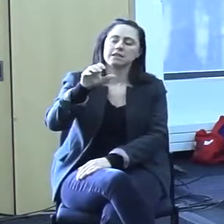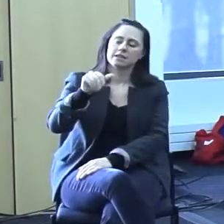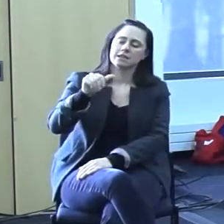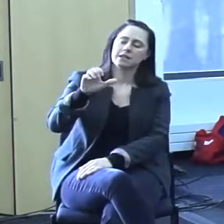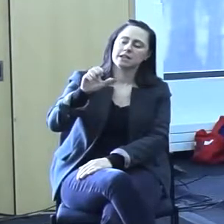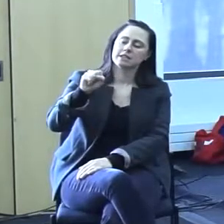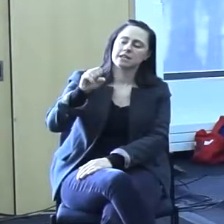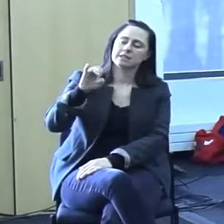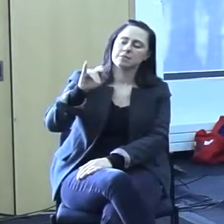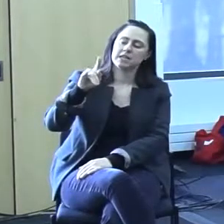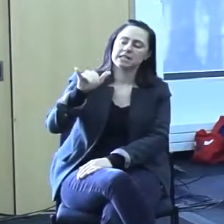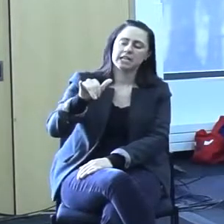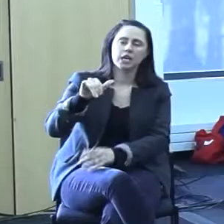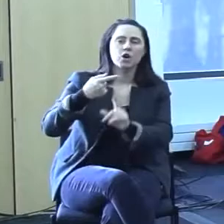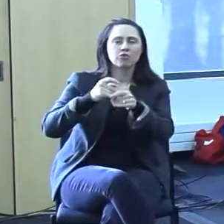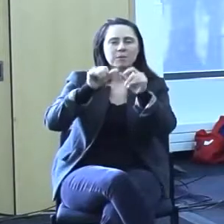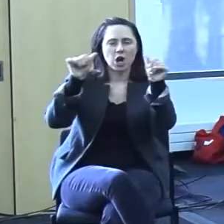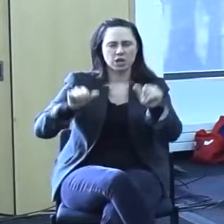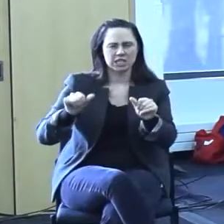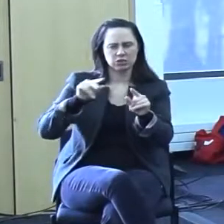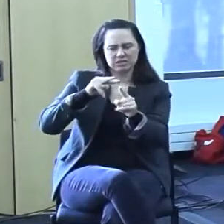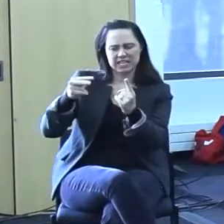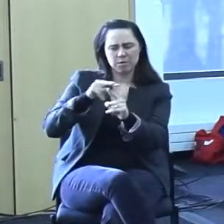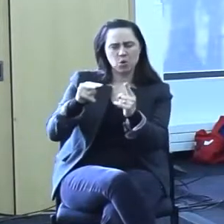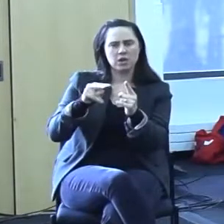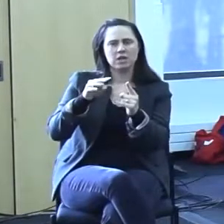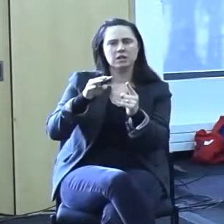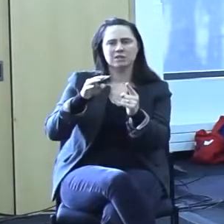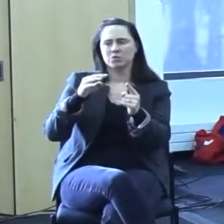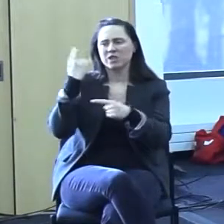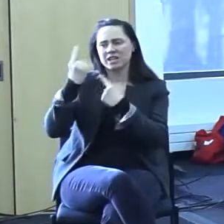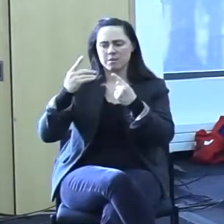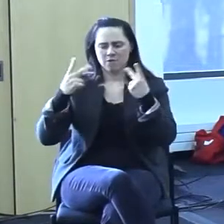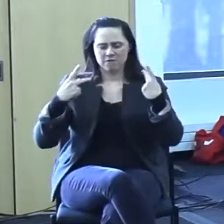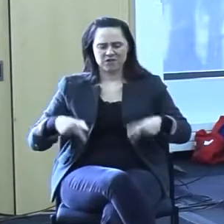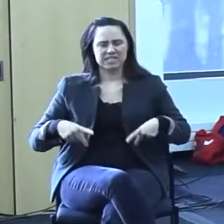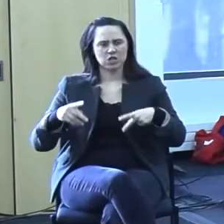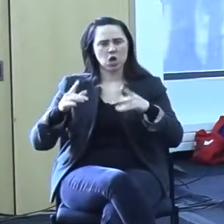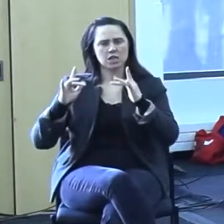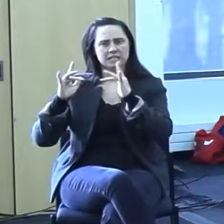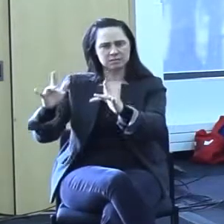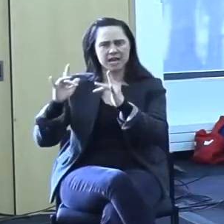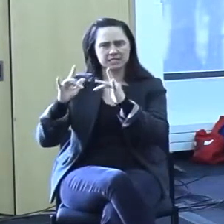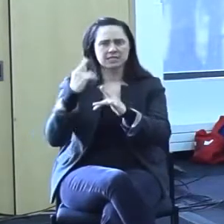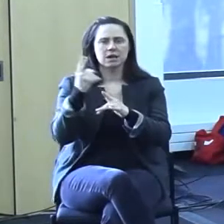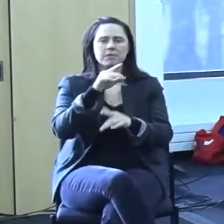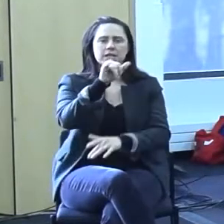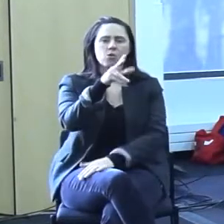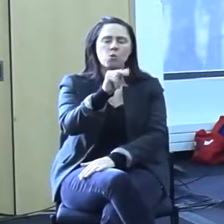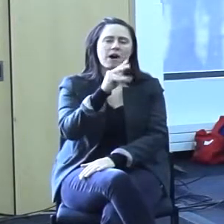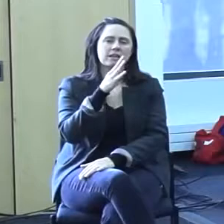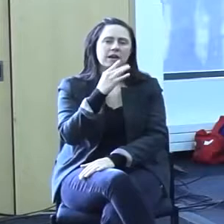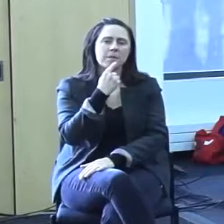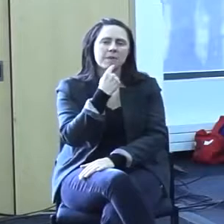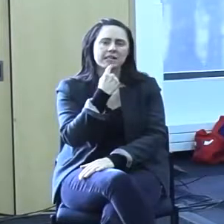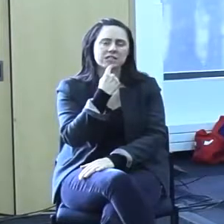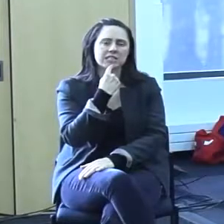architecture standpoint, we think about physical spaces. Something Juan had mentioned is that, you